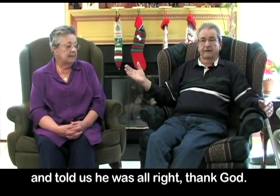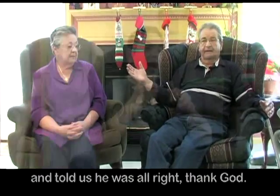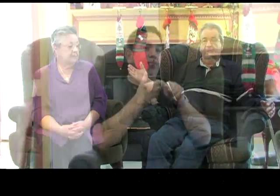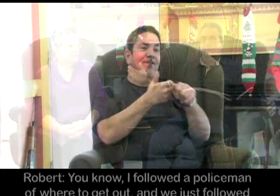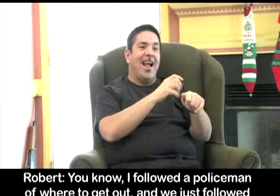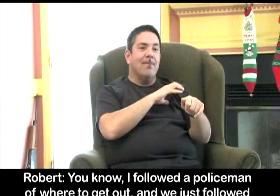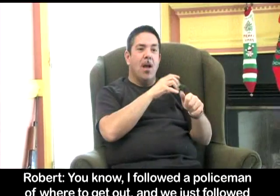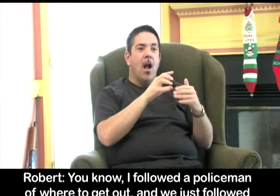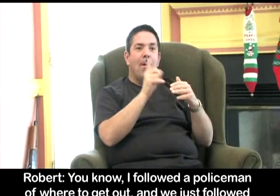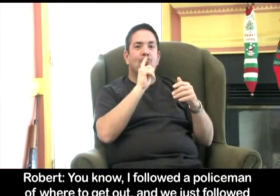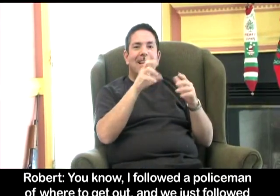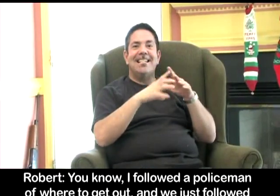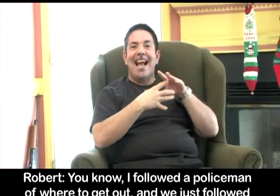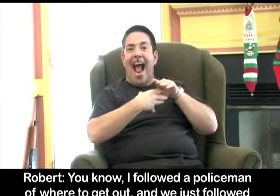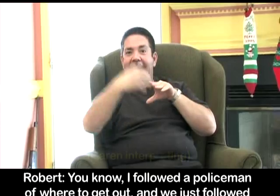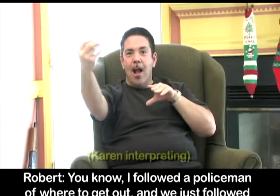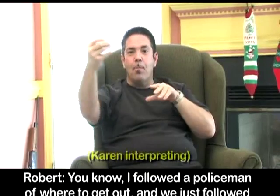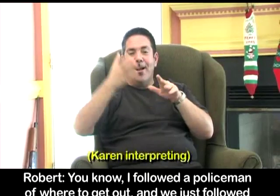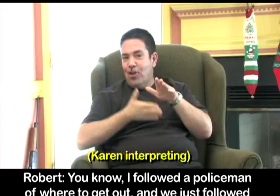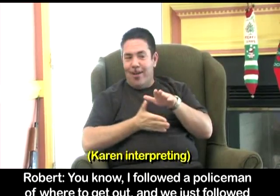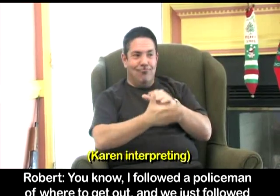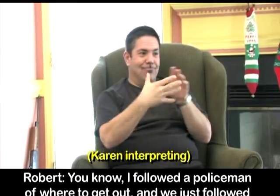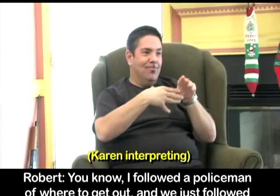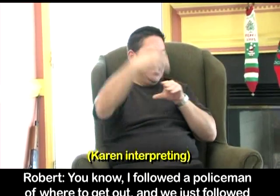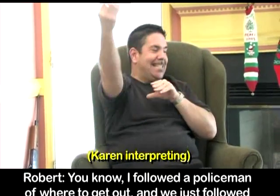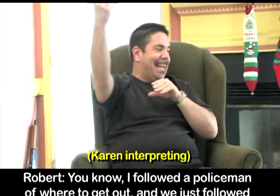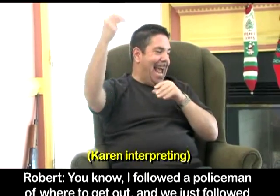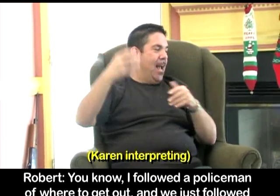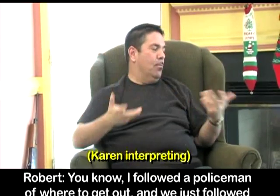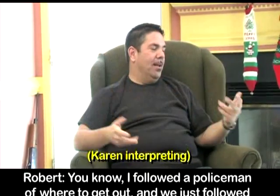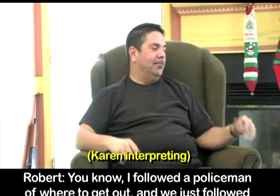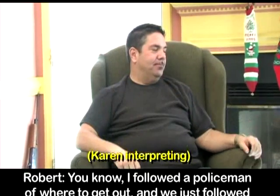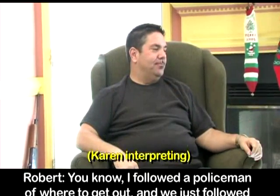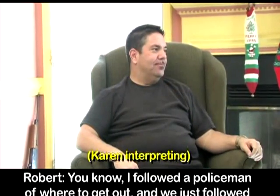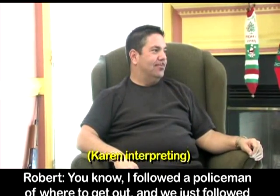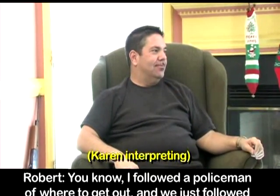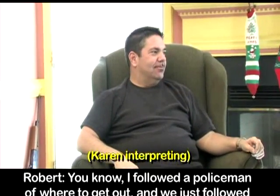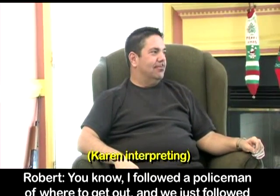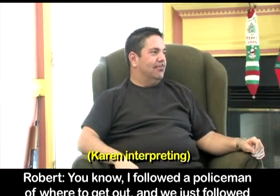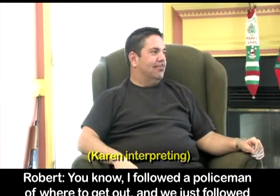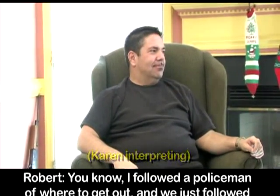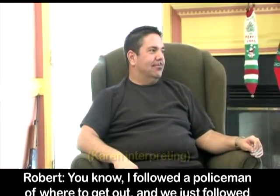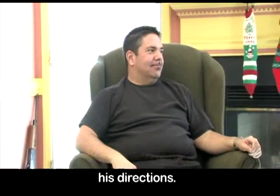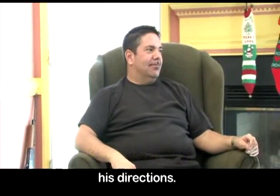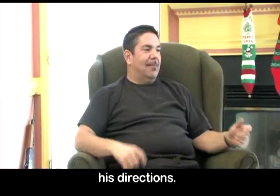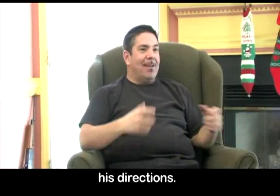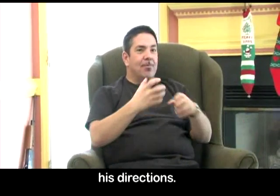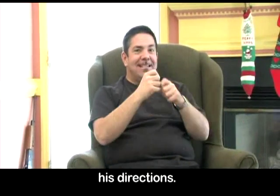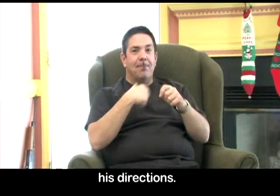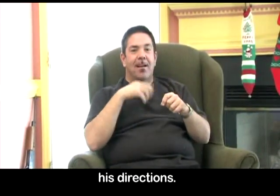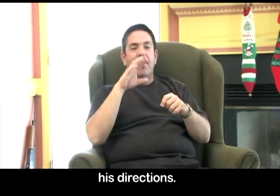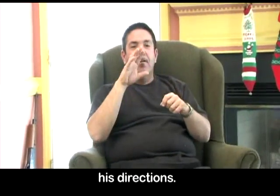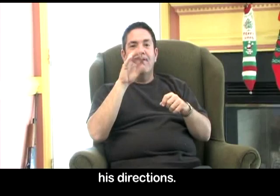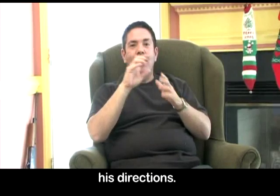God. You know, I followed a policeman of where to get out, and we just followed his direction.